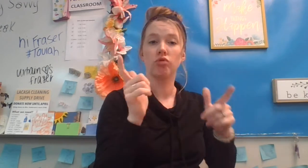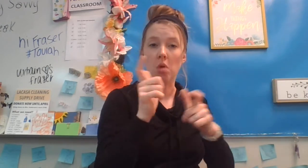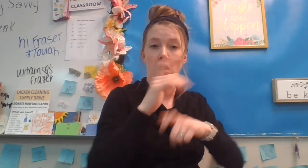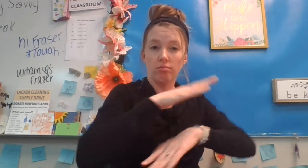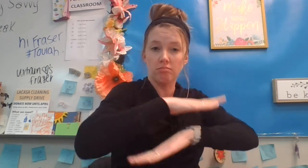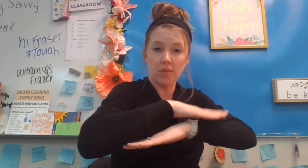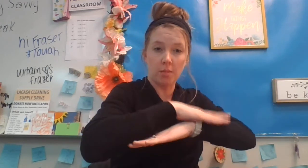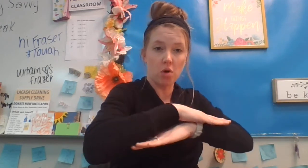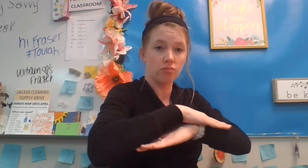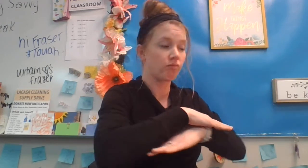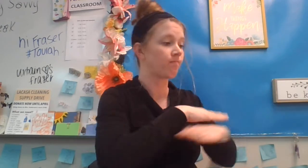Small table,